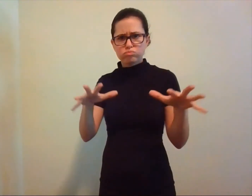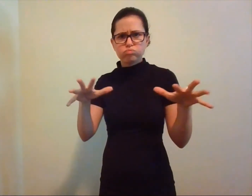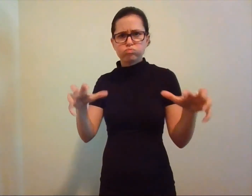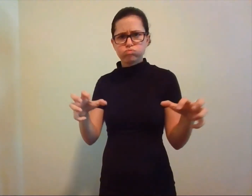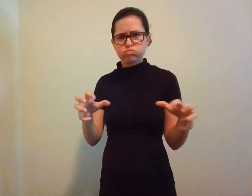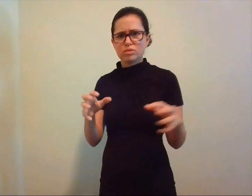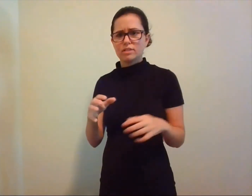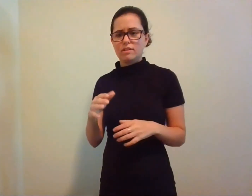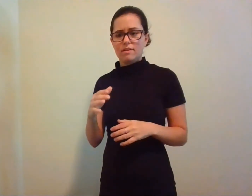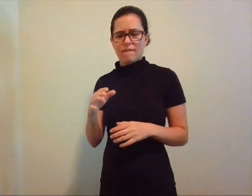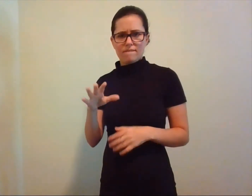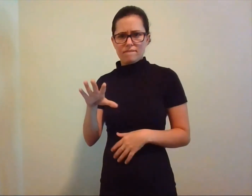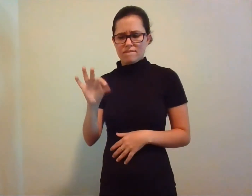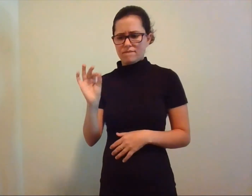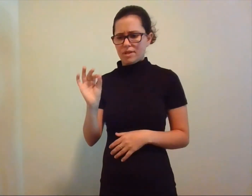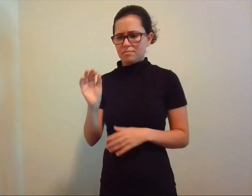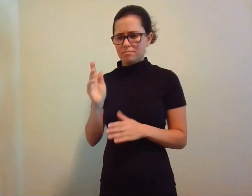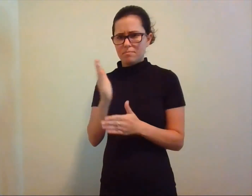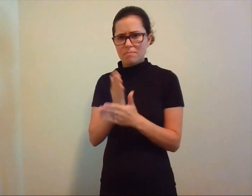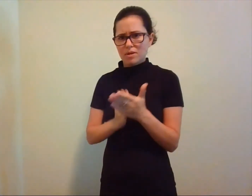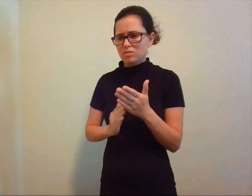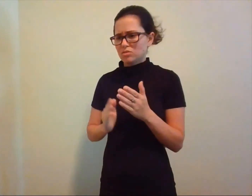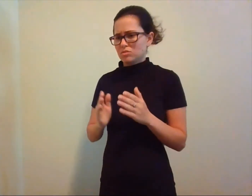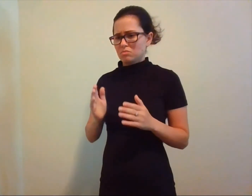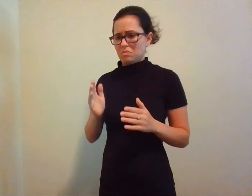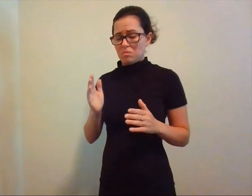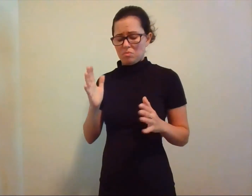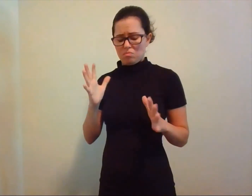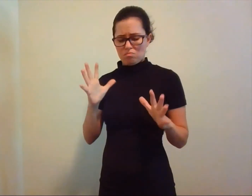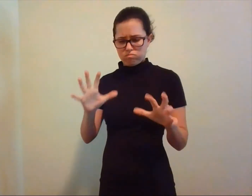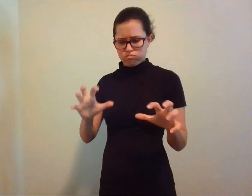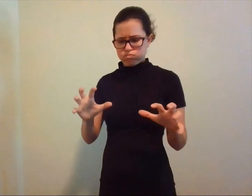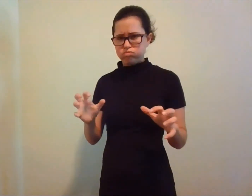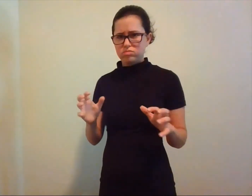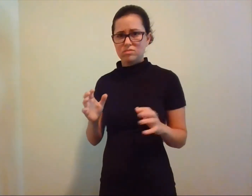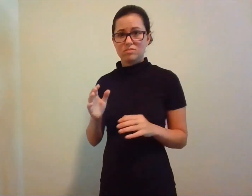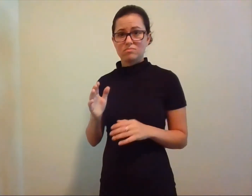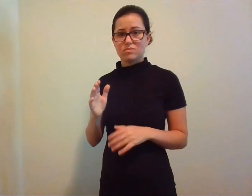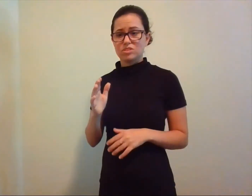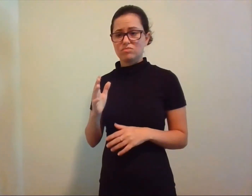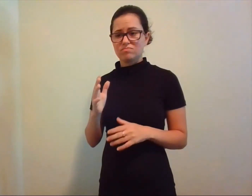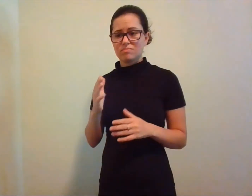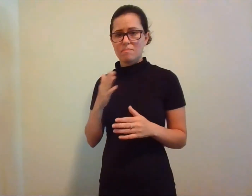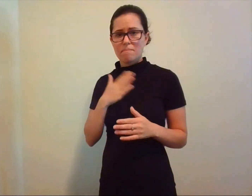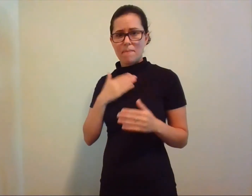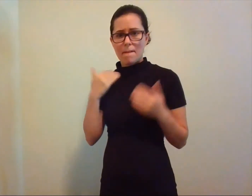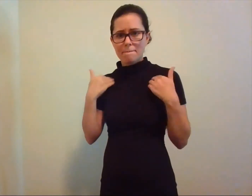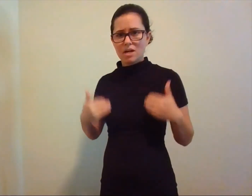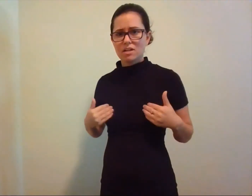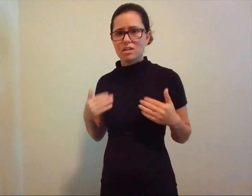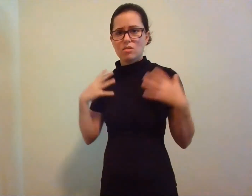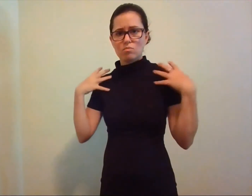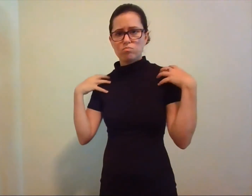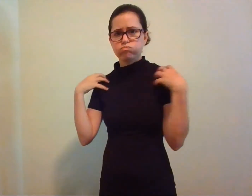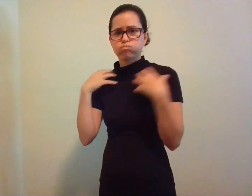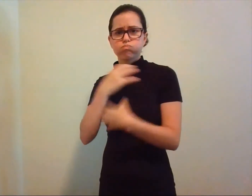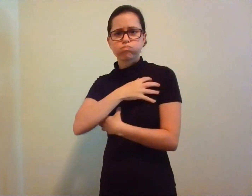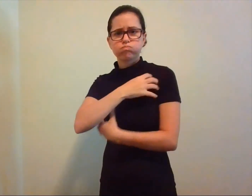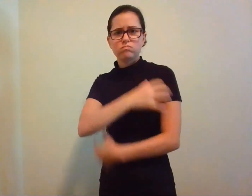And then he rubbed them out of you. He worked me so hard. That's great. In a completely non-sensual way. That's great.